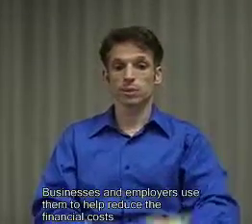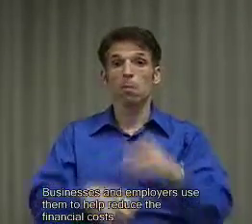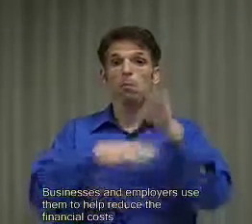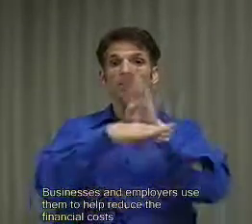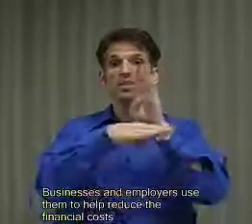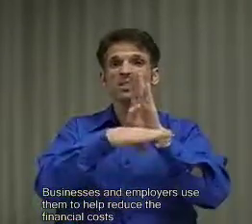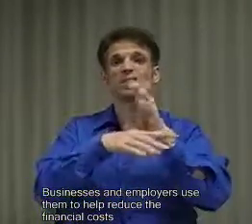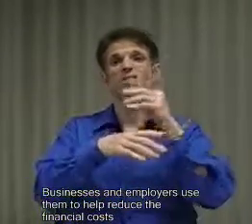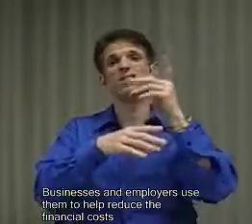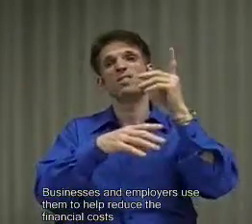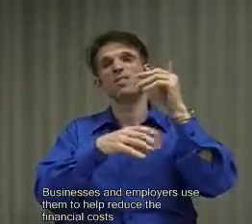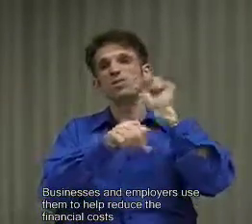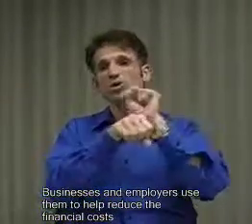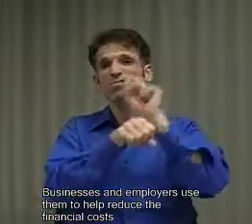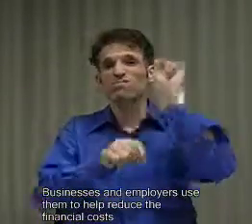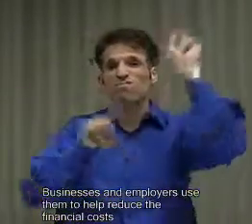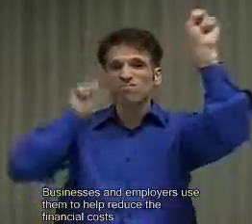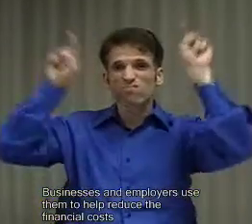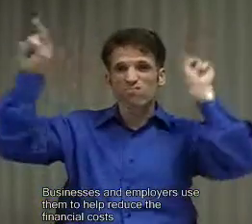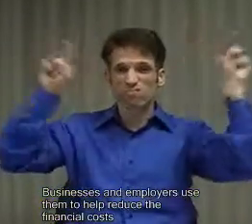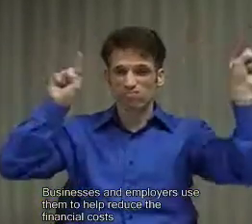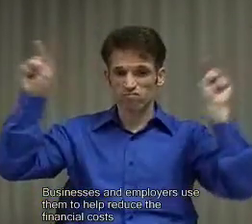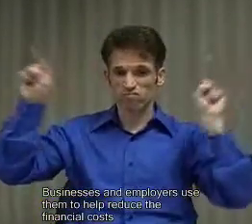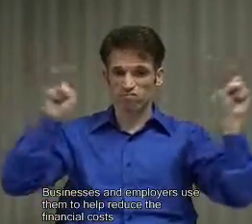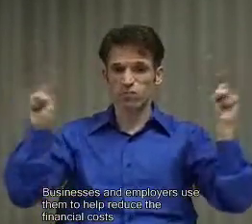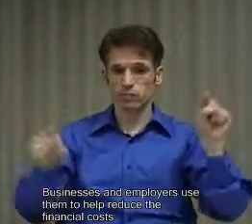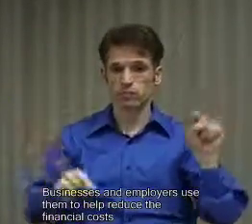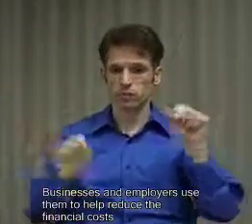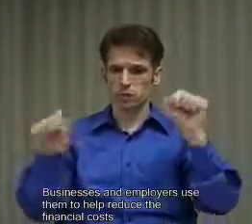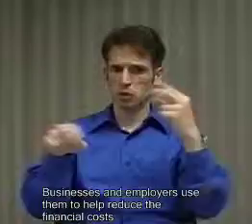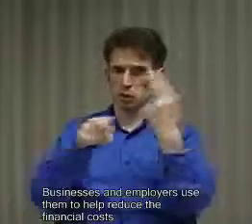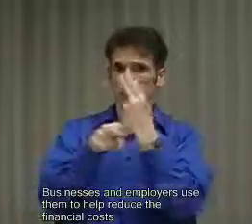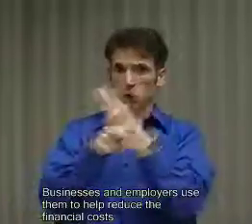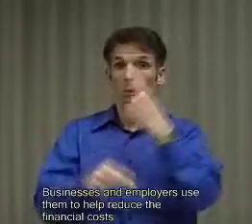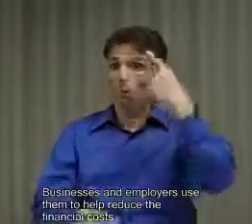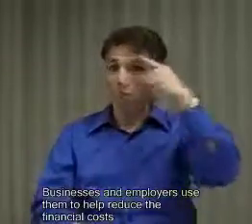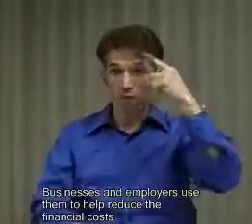Businesses and employers use them to help reduce the financial costs